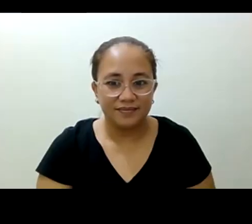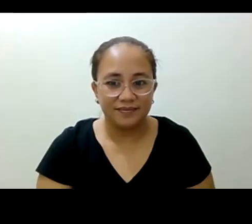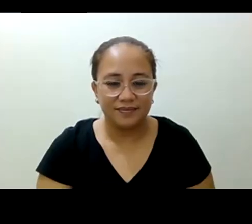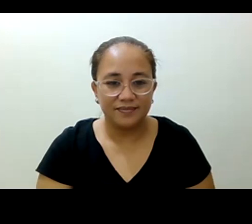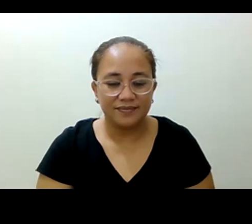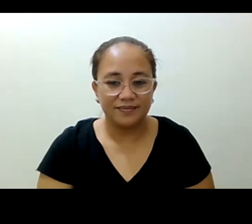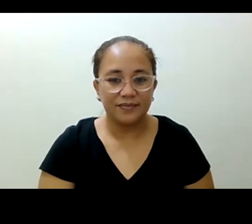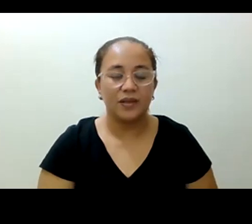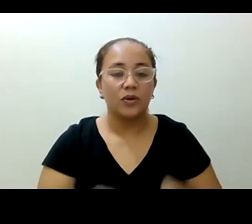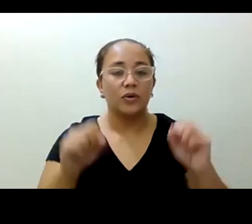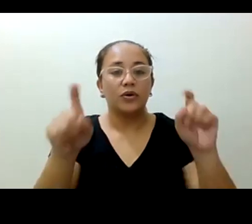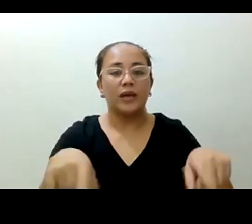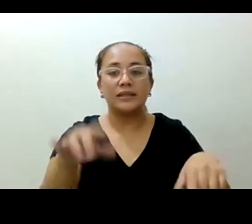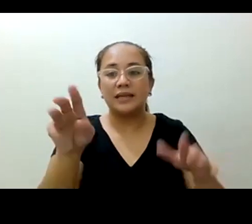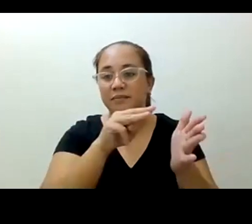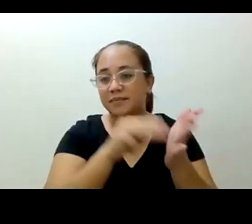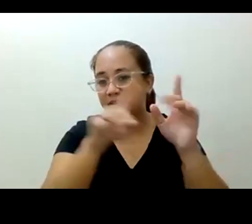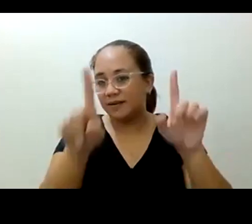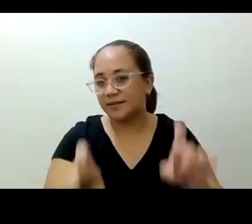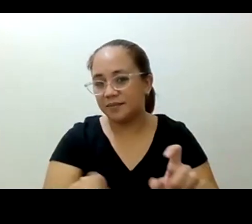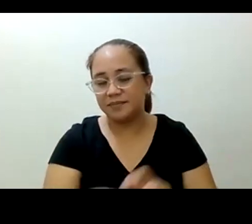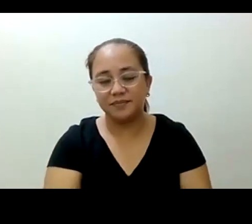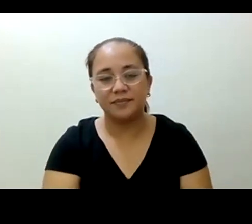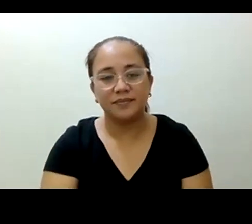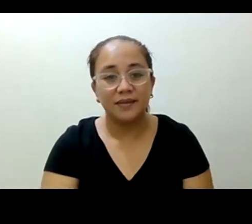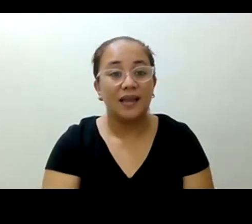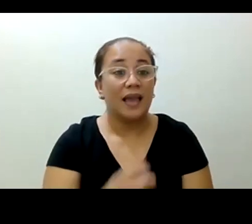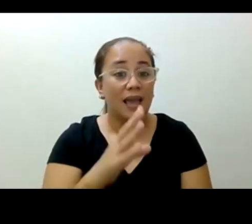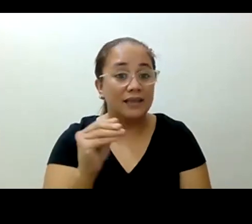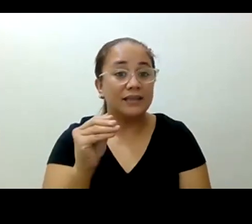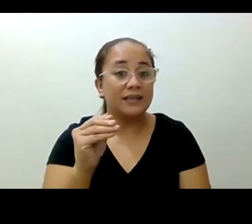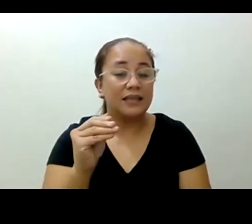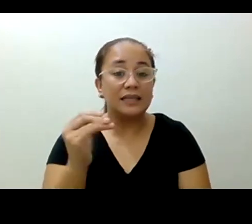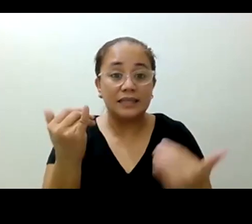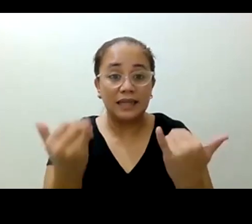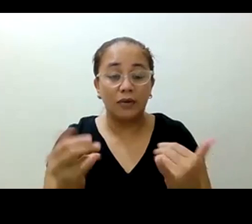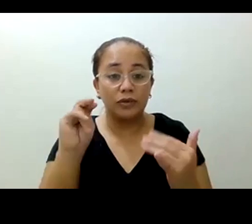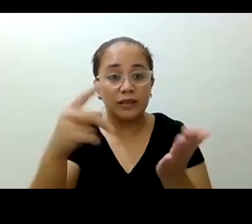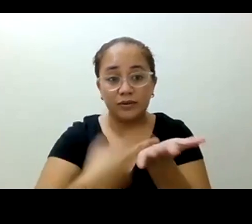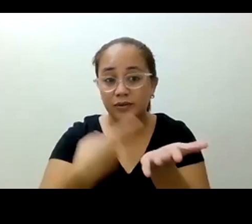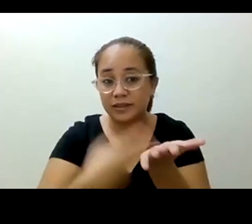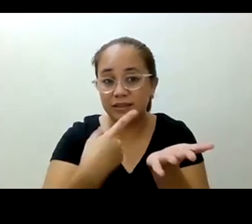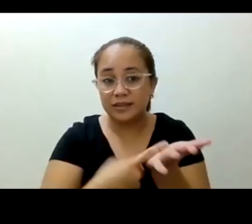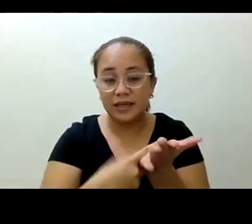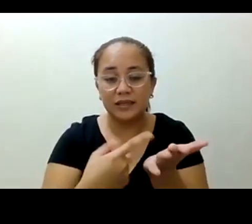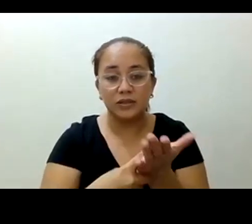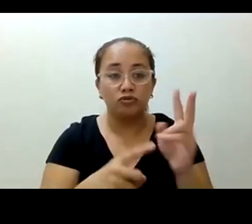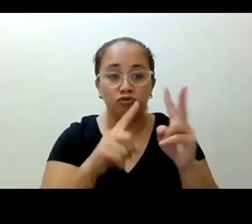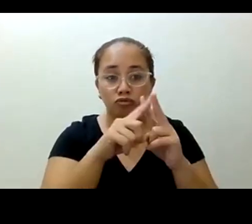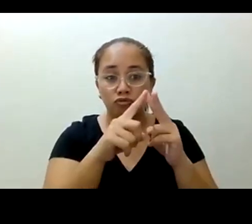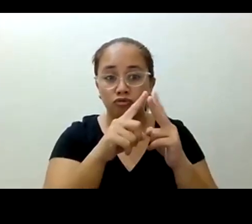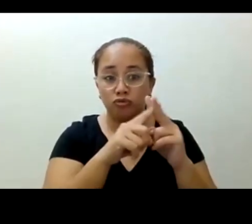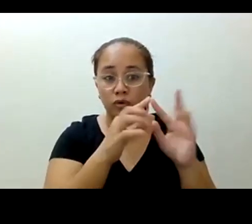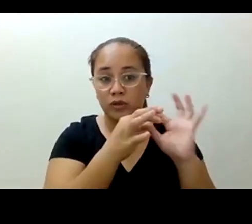All right, so that would be your midterm exam. And now we need to discuss two more things related to